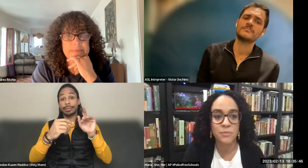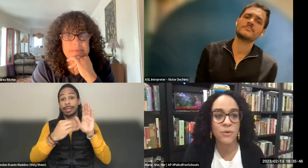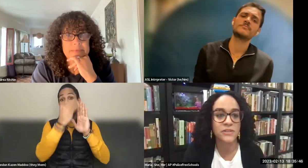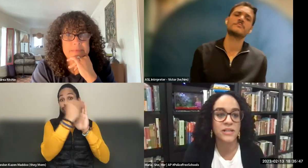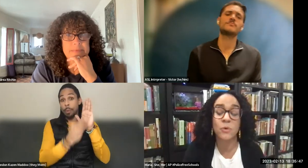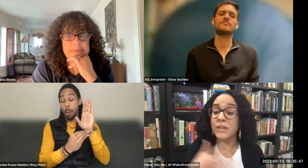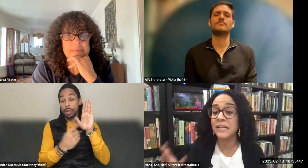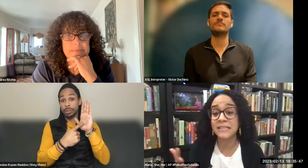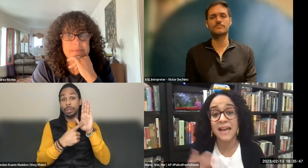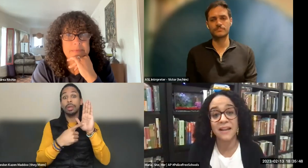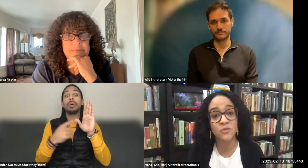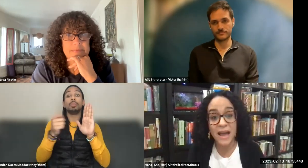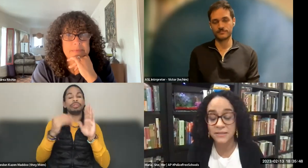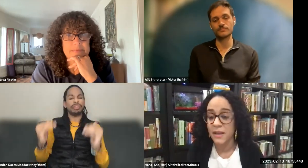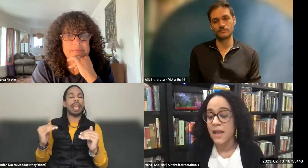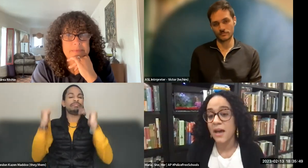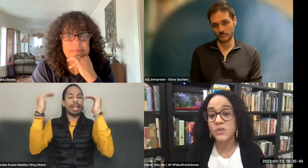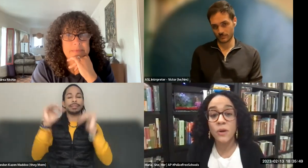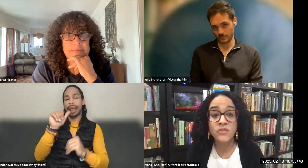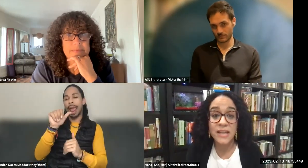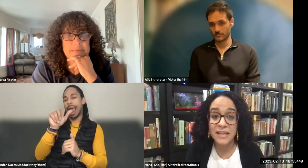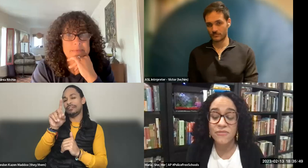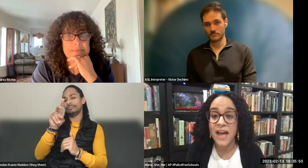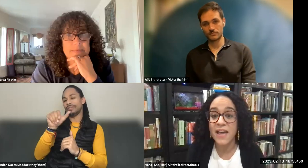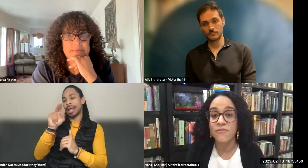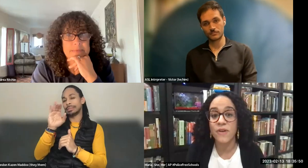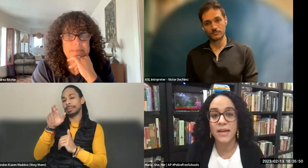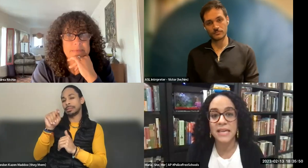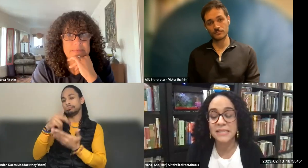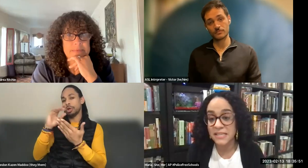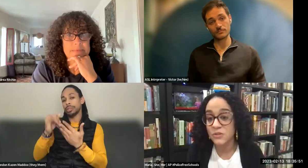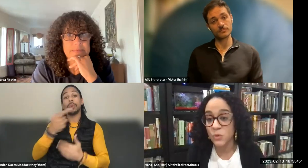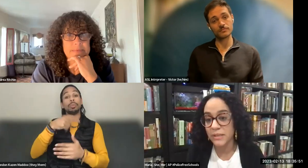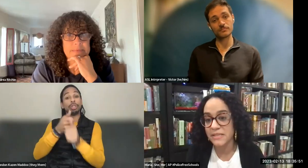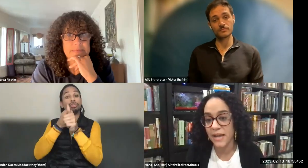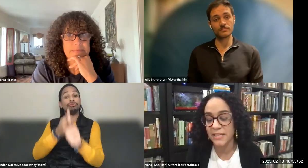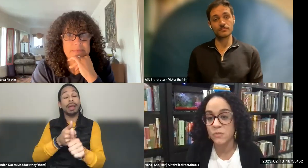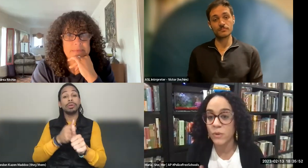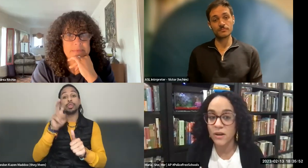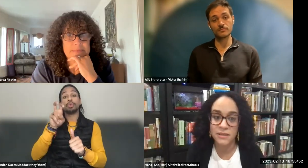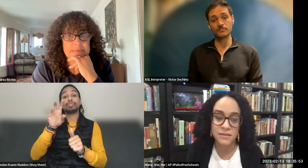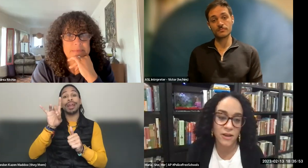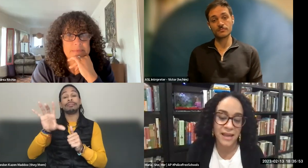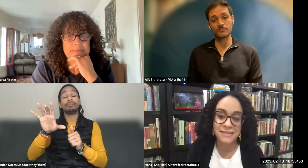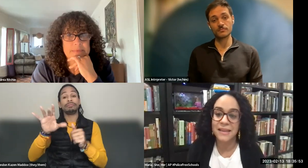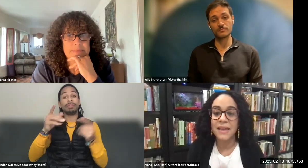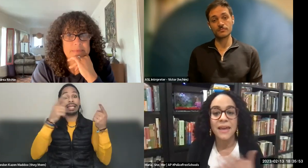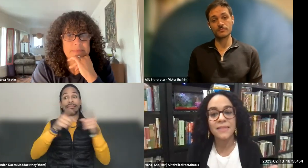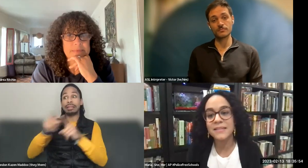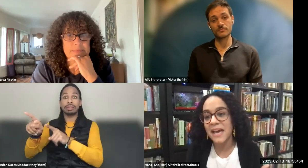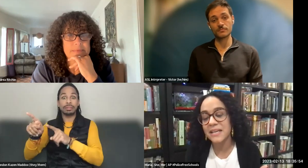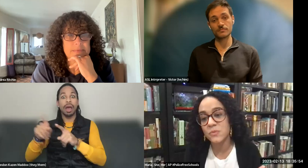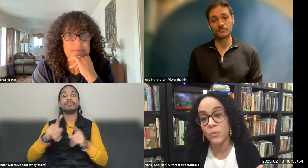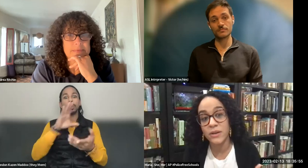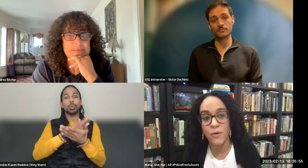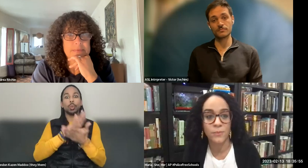the Advancement Project, where we looked at and tracked 285 incidents of school police violence, what we call assault acts. And